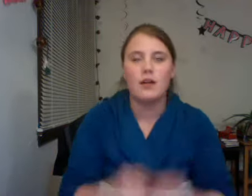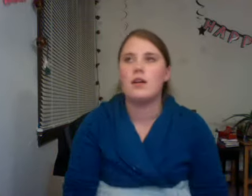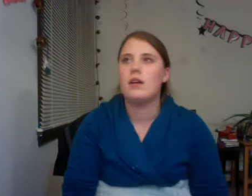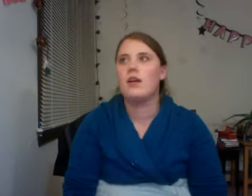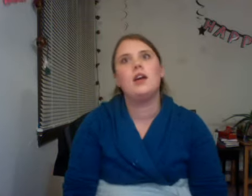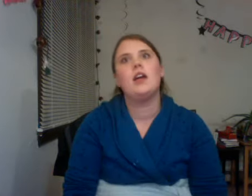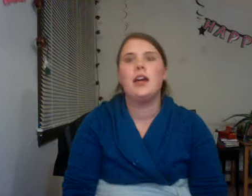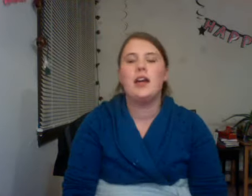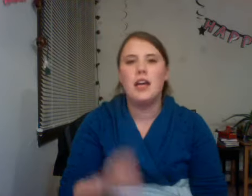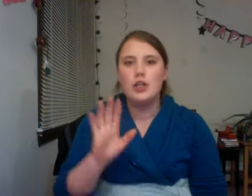story.